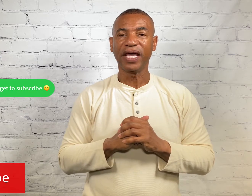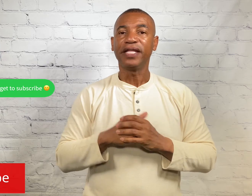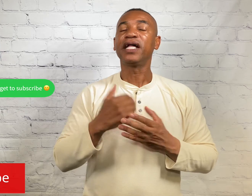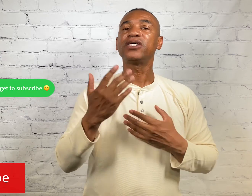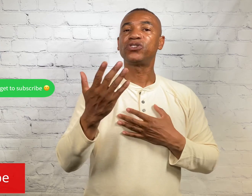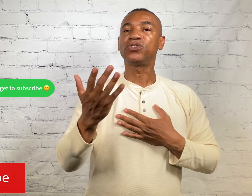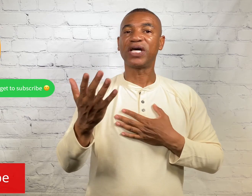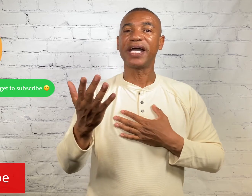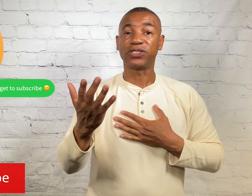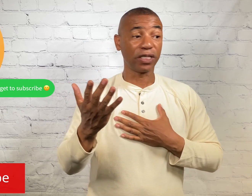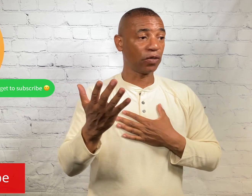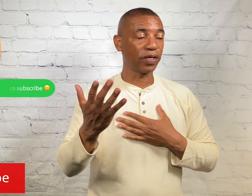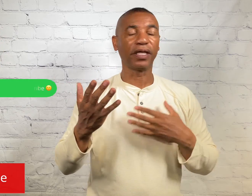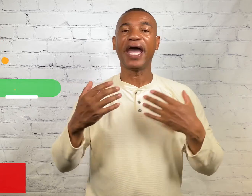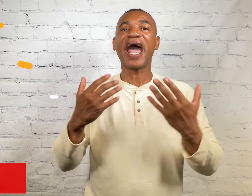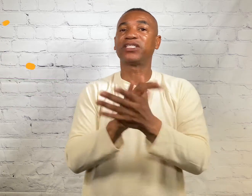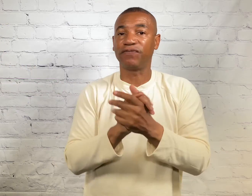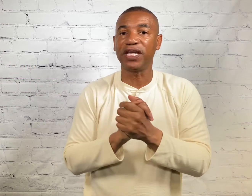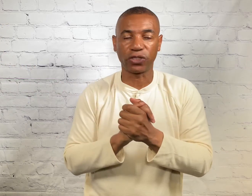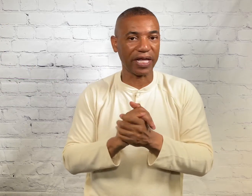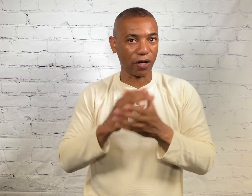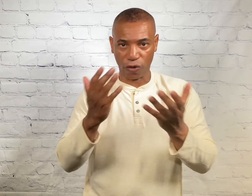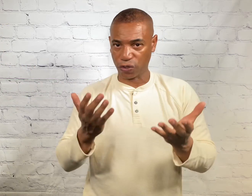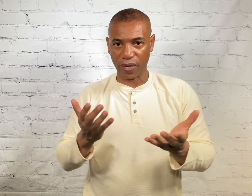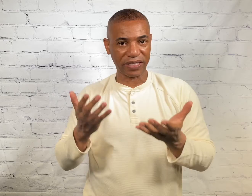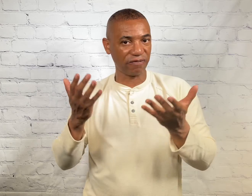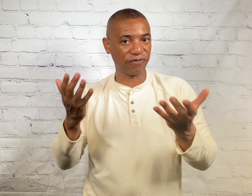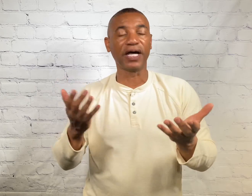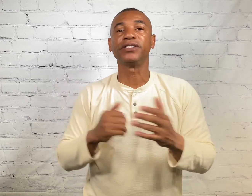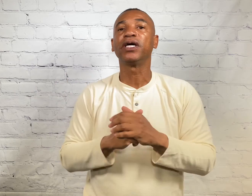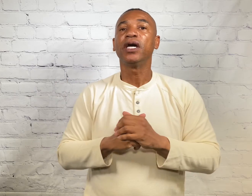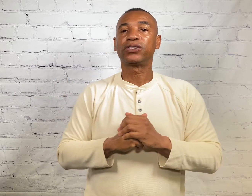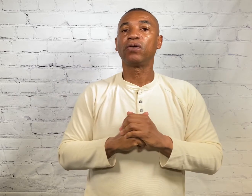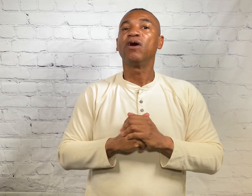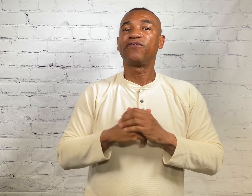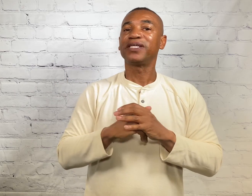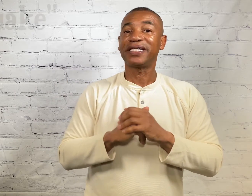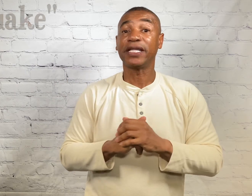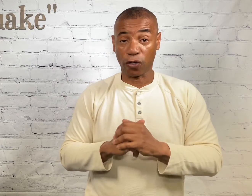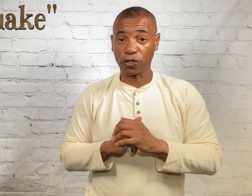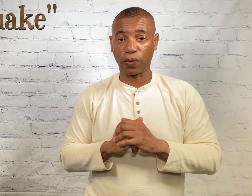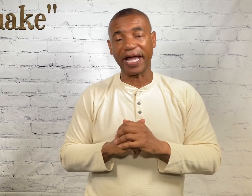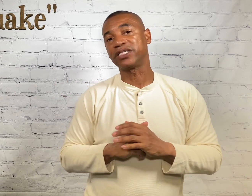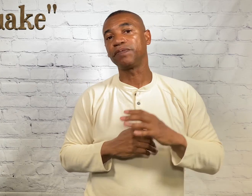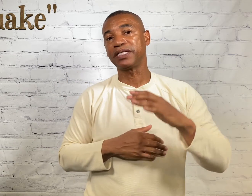Now let's do signs dealing with acts of nature like earthquakes and floods. So for the sign earthquake, I simply take